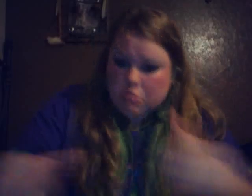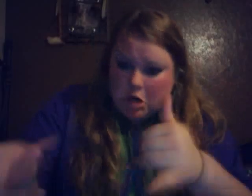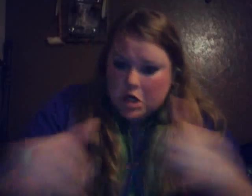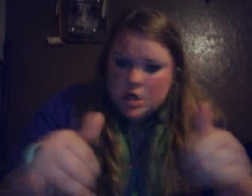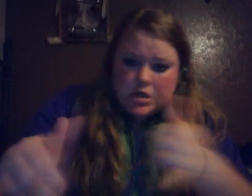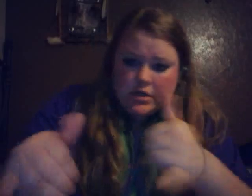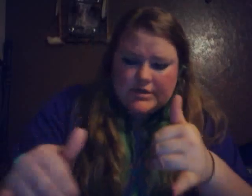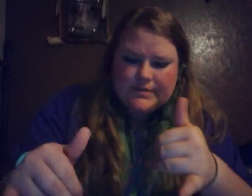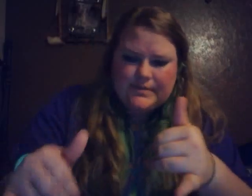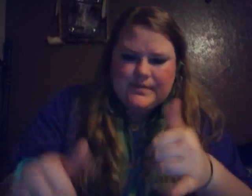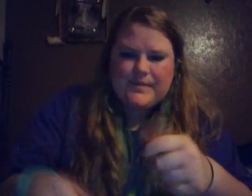parks?